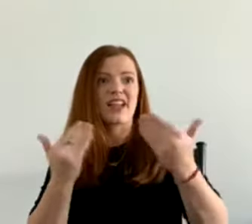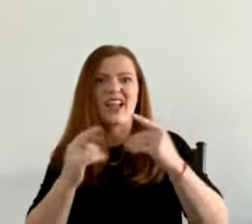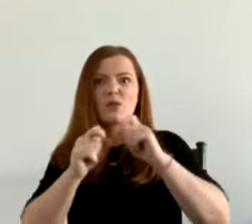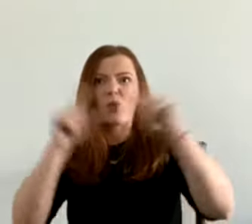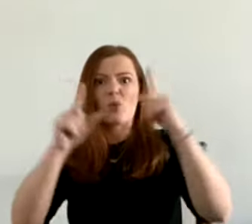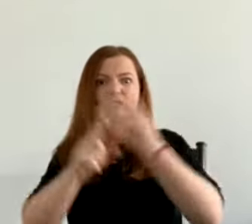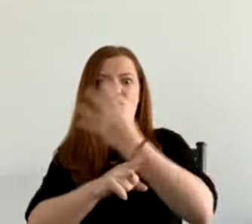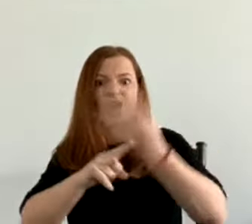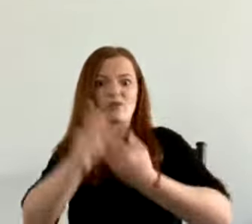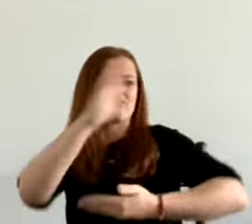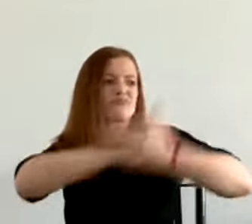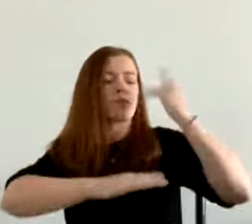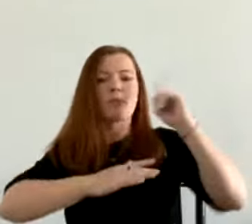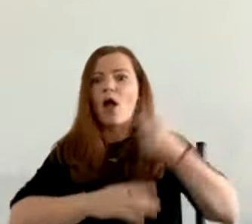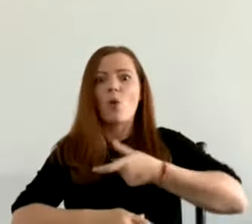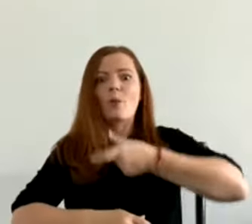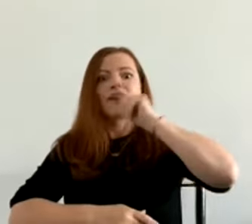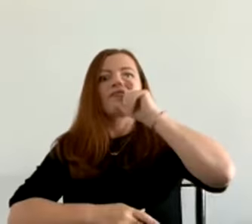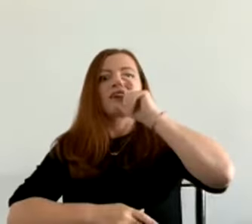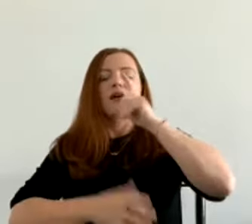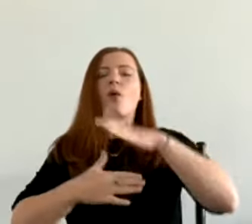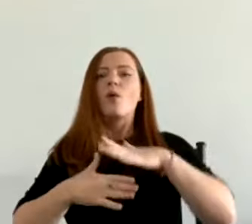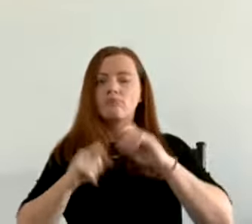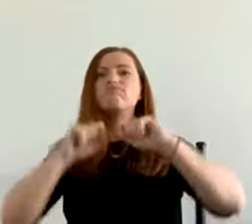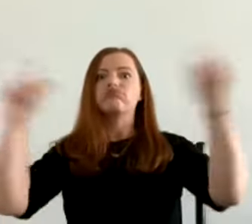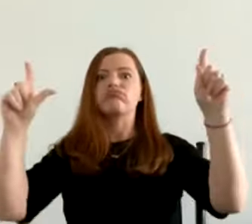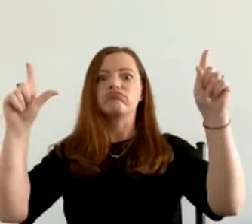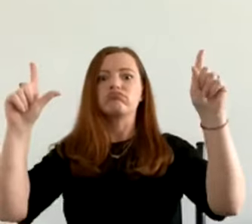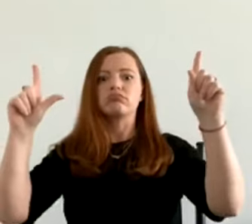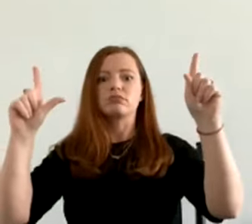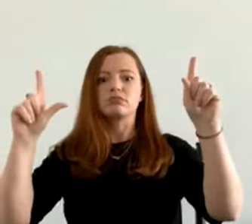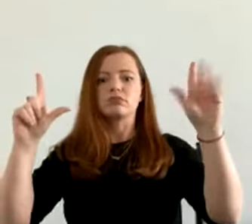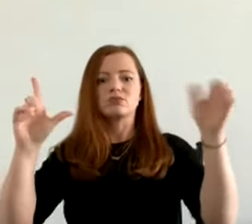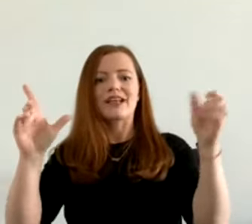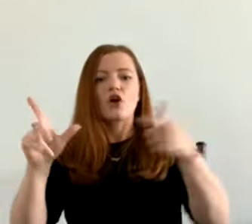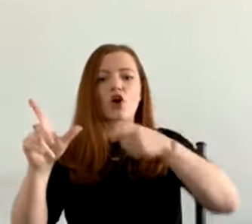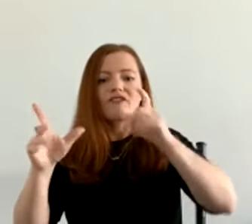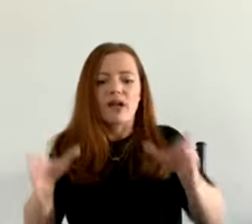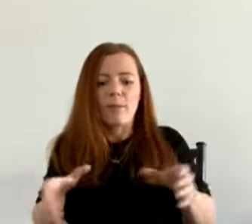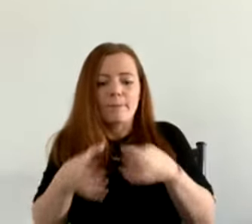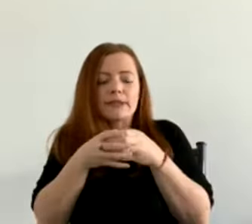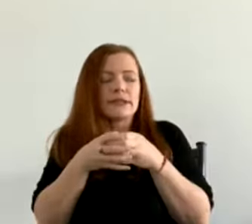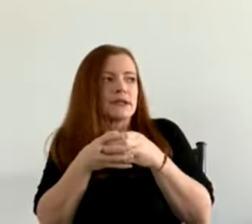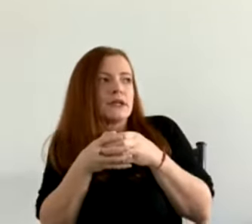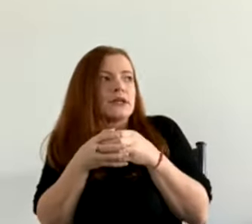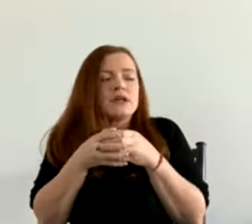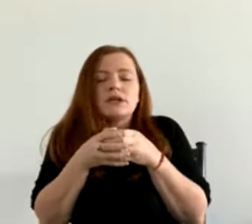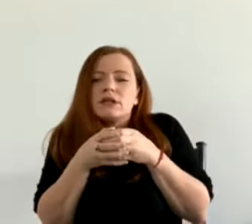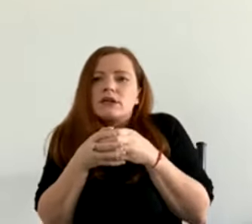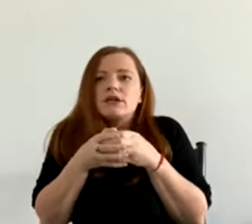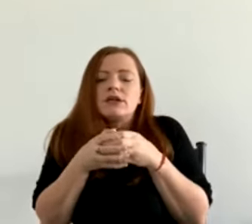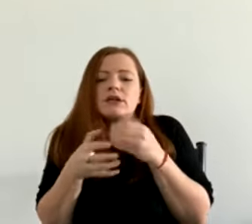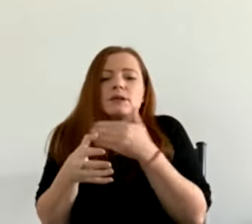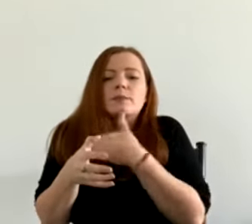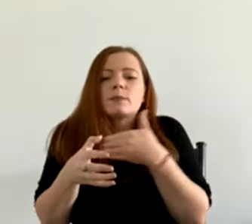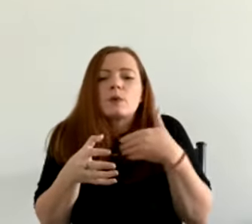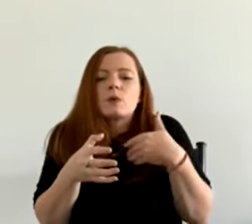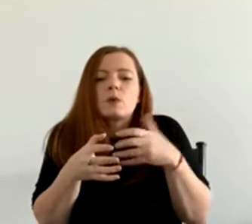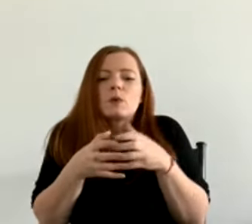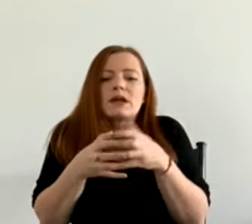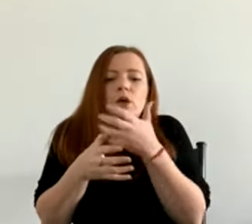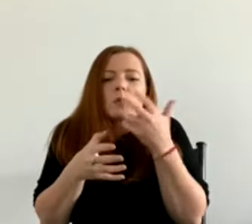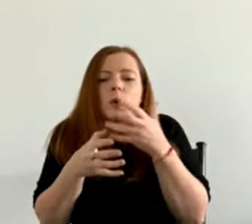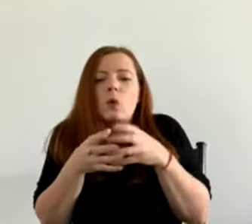been consumed. You take the reusable in both hands, wrap fingers around warming plastic like a hungry body stretched across